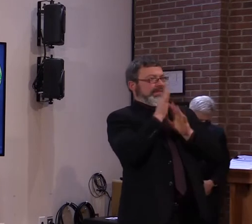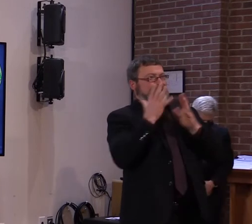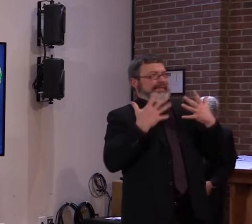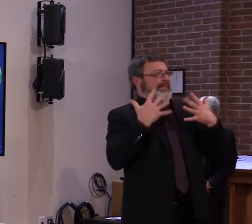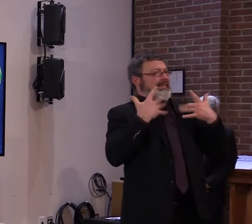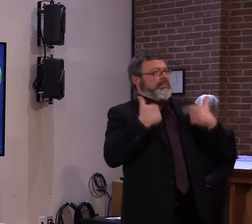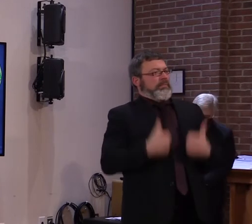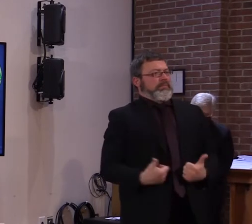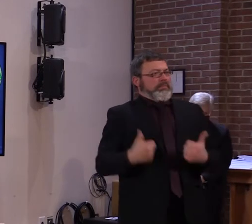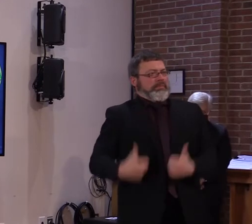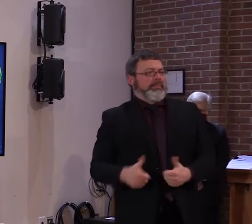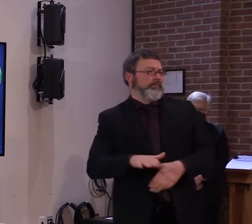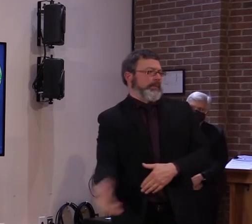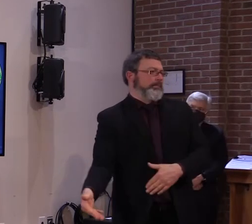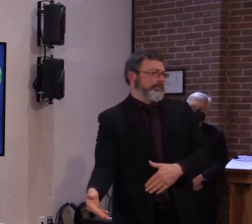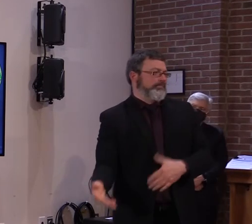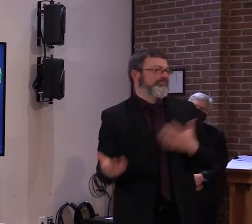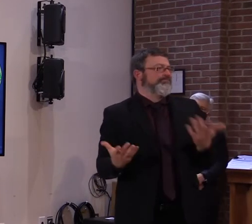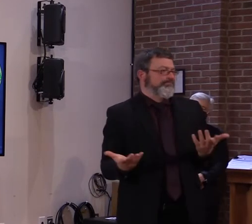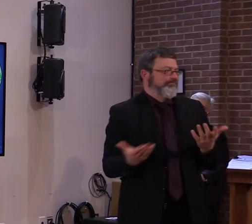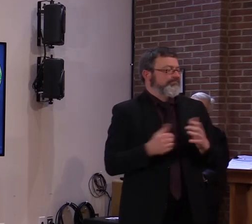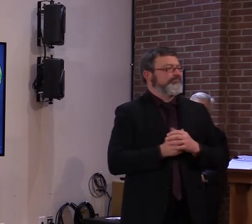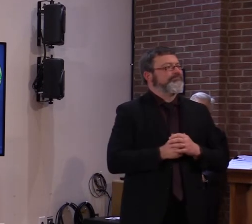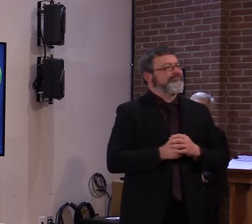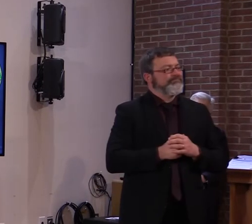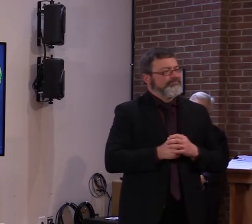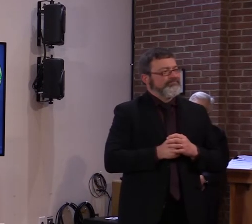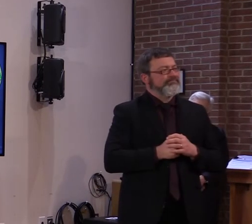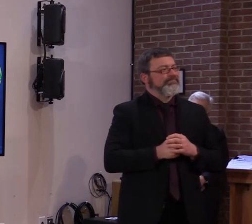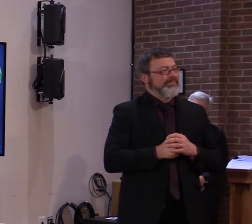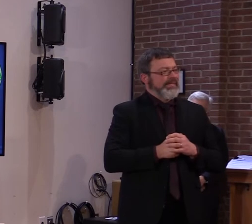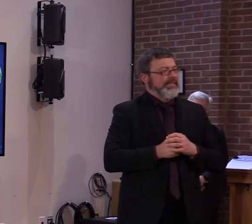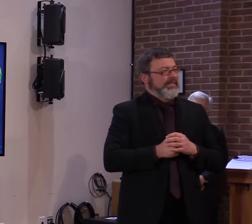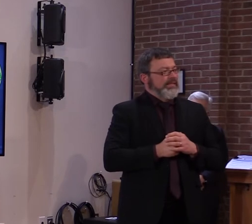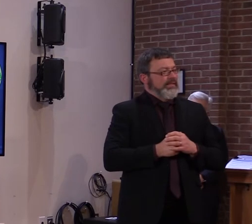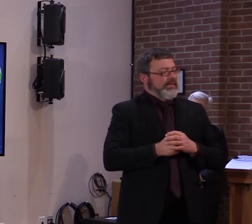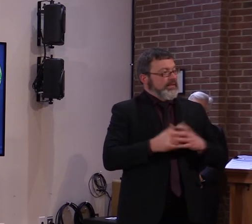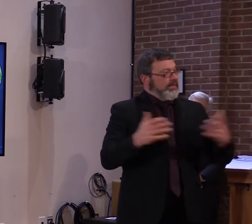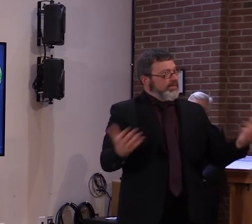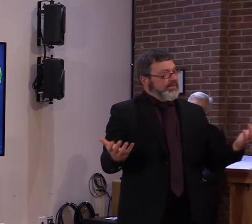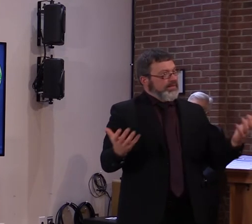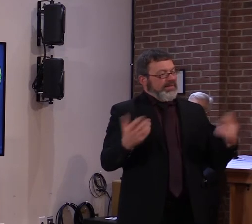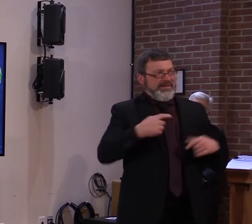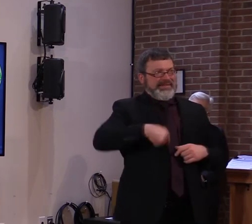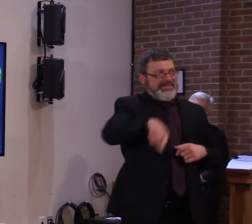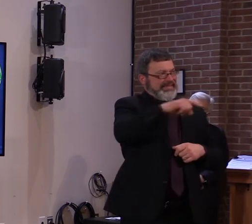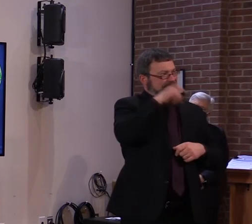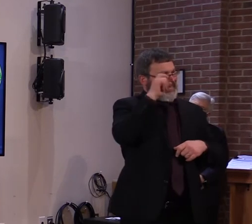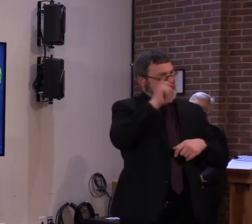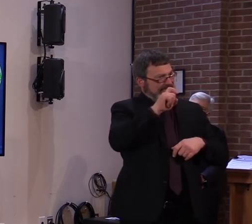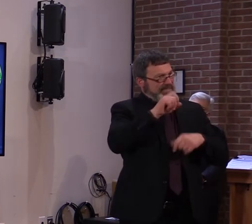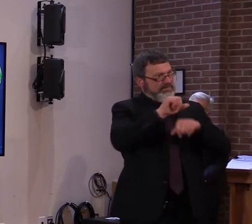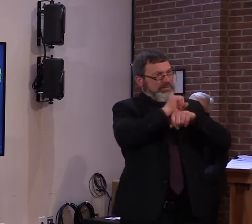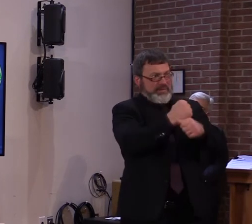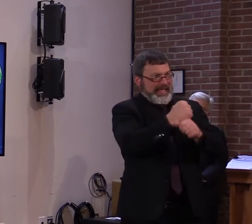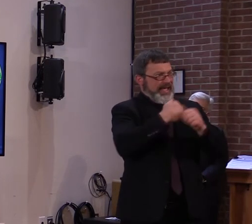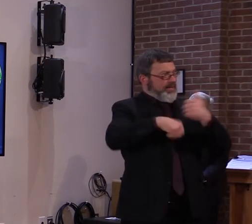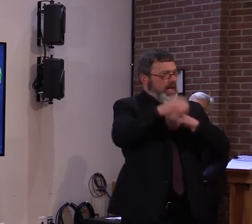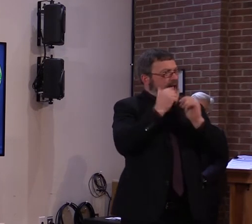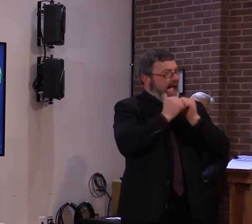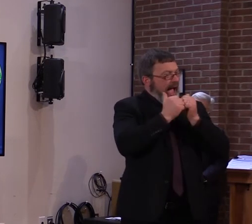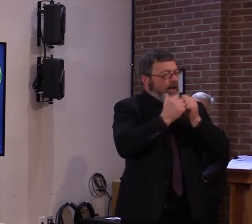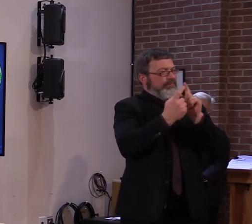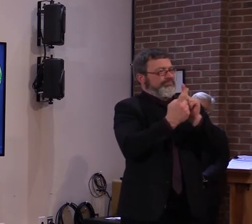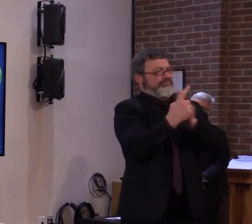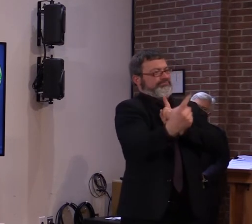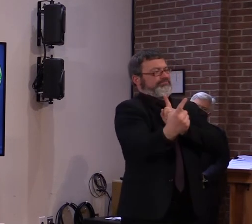healthy, to avoid the virus by avoiding gatherings, as this is how workers in schools and long-term care